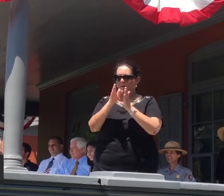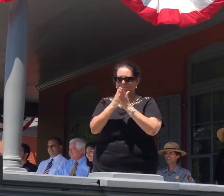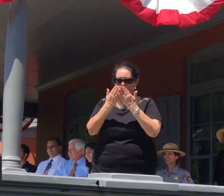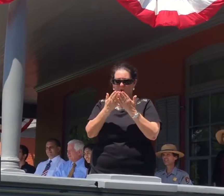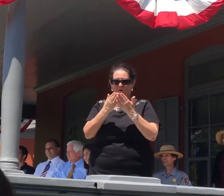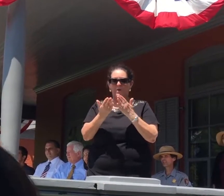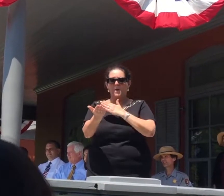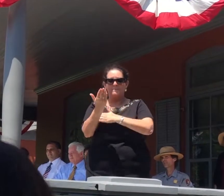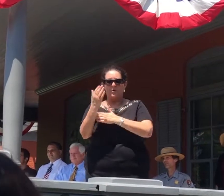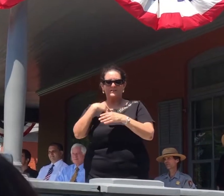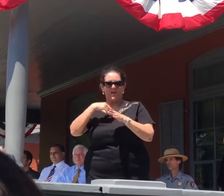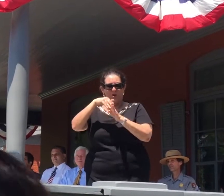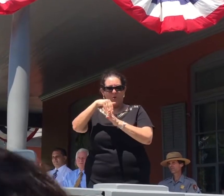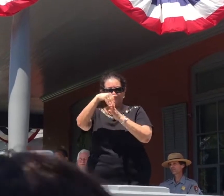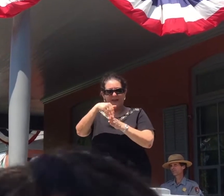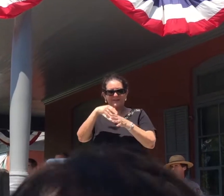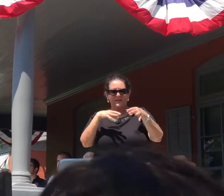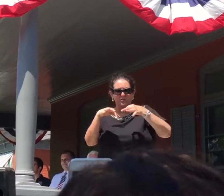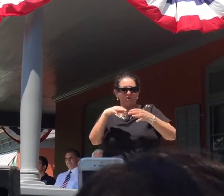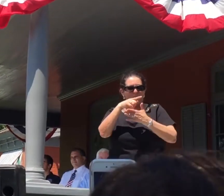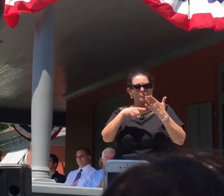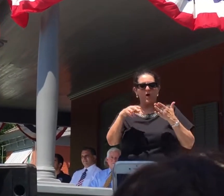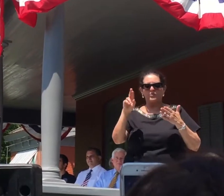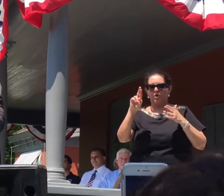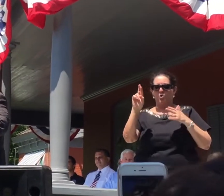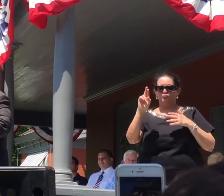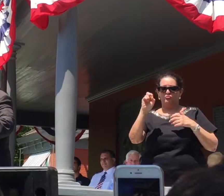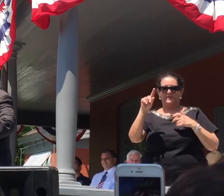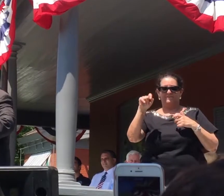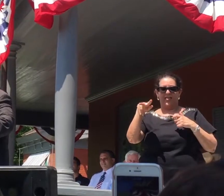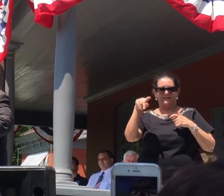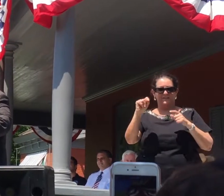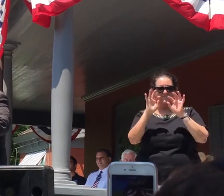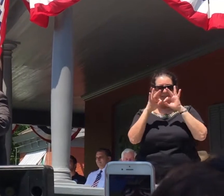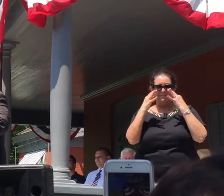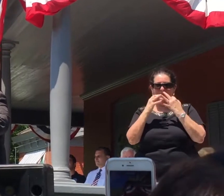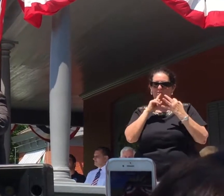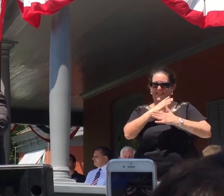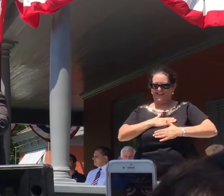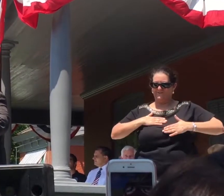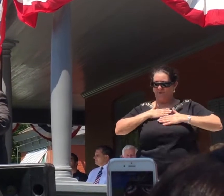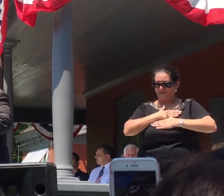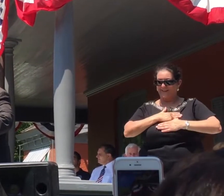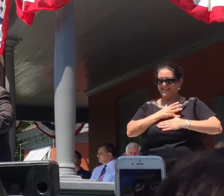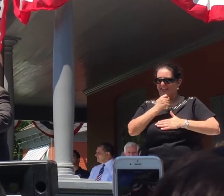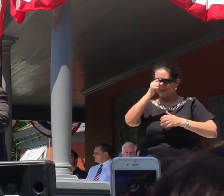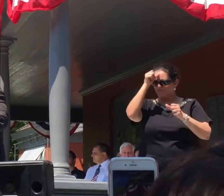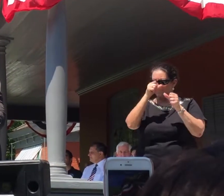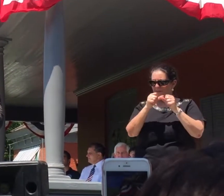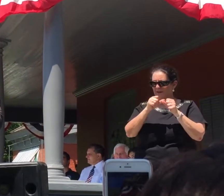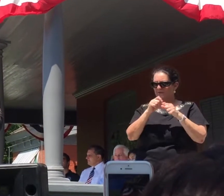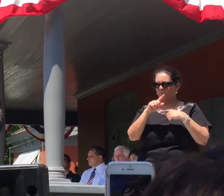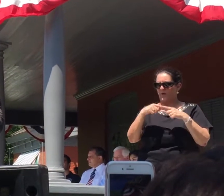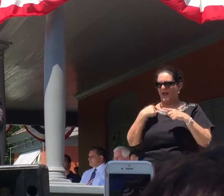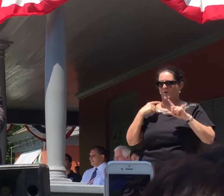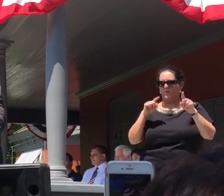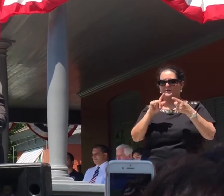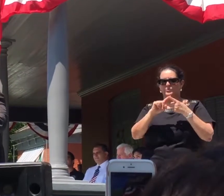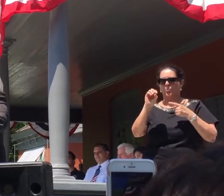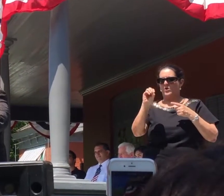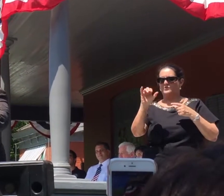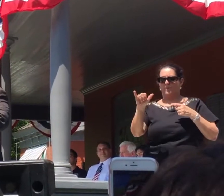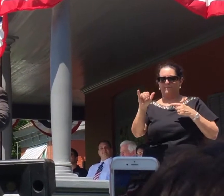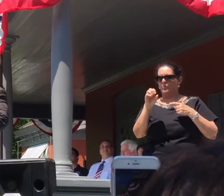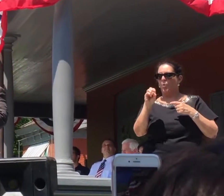part to describe what the Roosevelt family enjoyed here at Sagamore Hill and nearby in my own childhood at Tranquility in Oyster